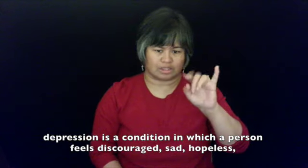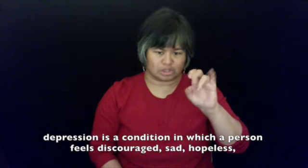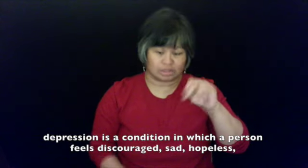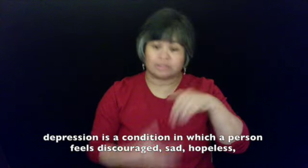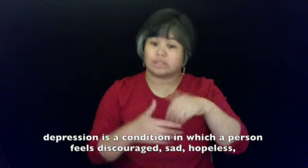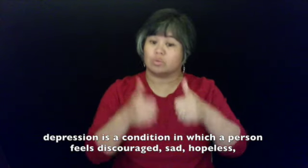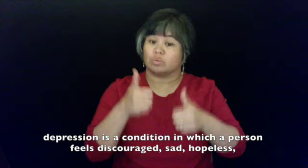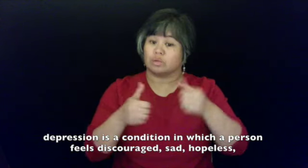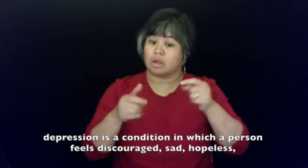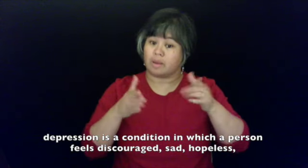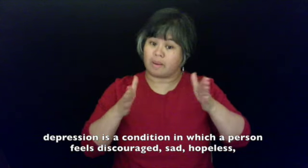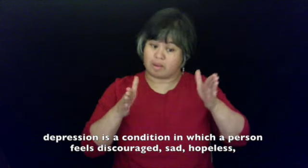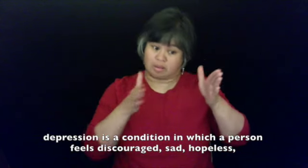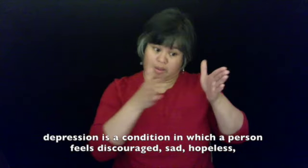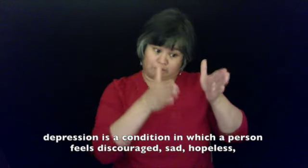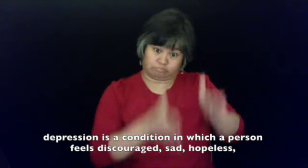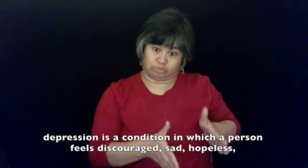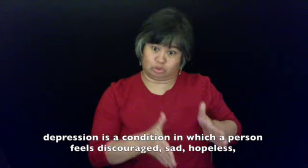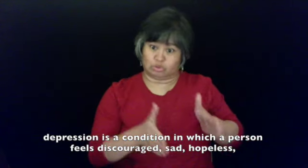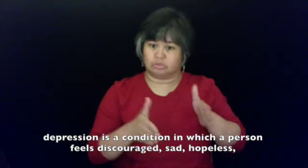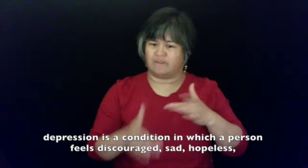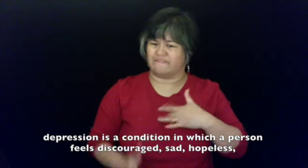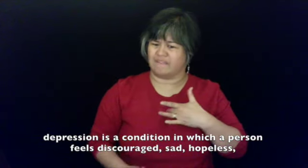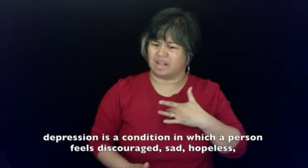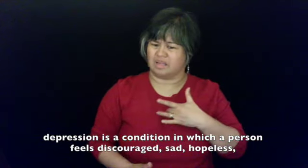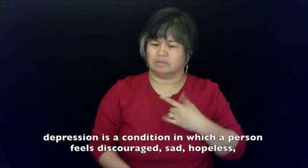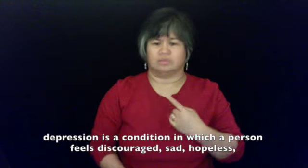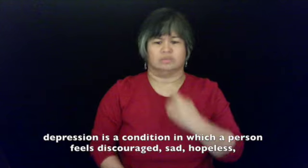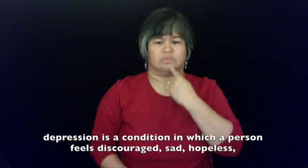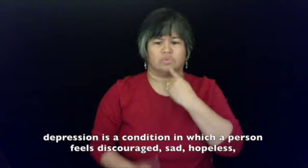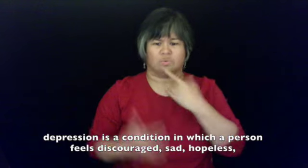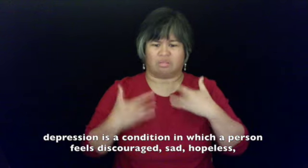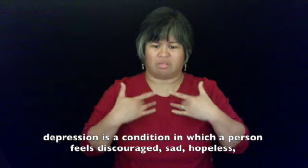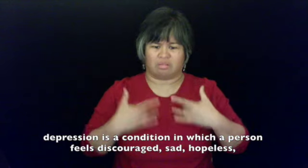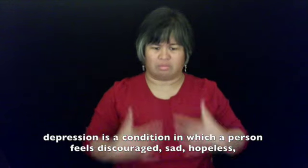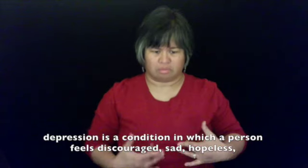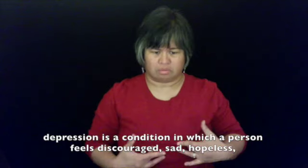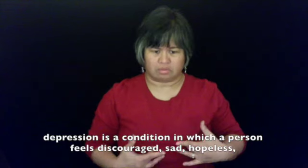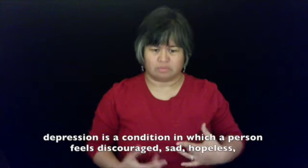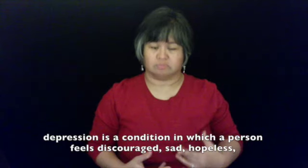depression is a condition in which a person feels discouraged, sad, and hopeless.